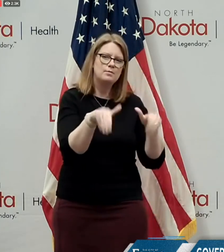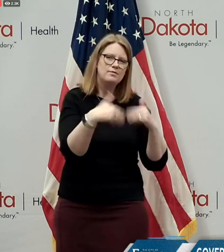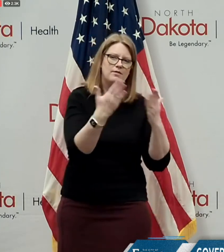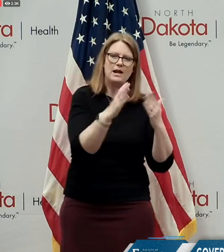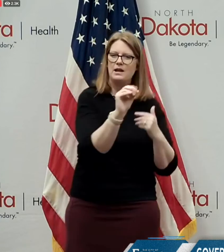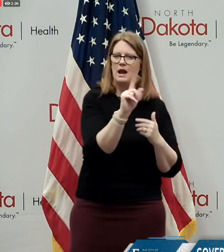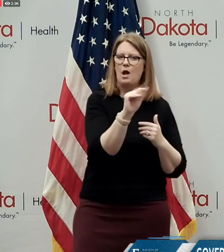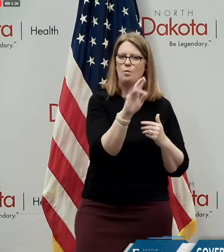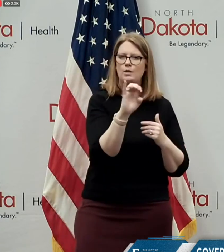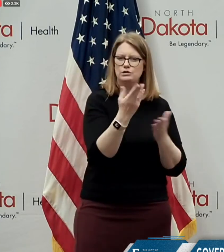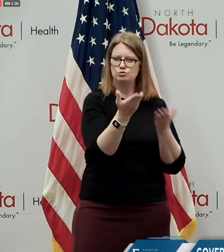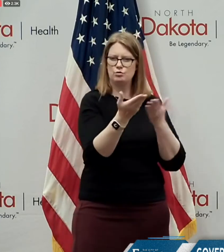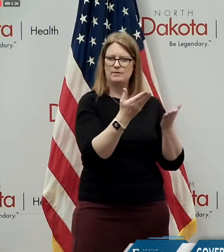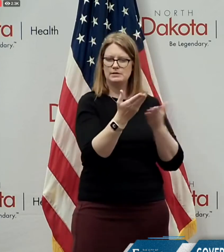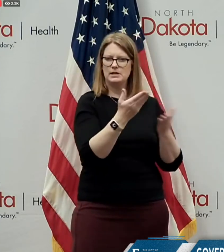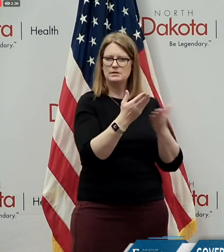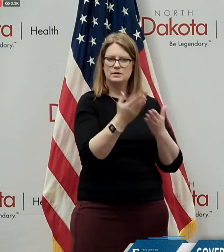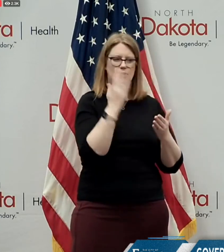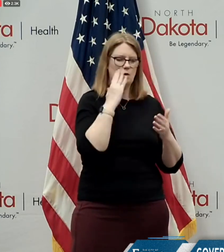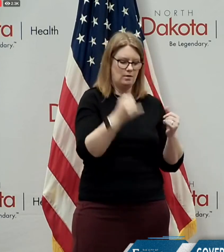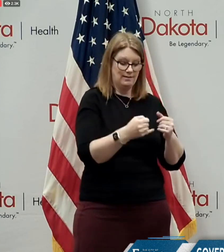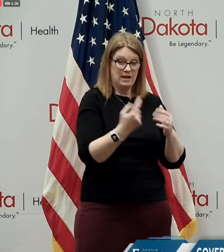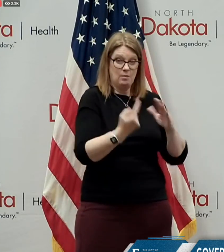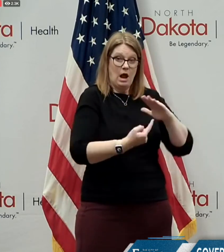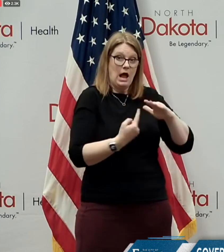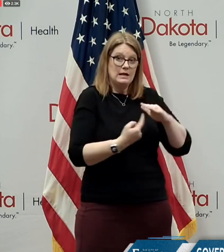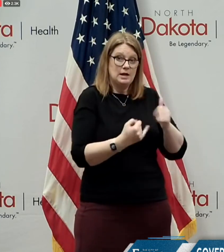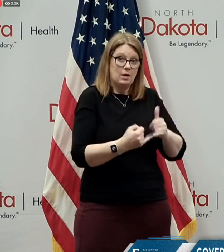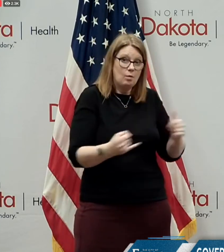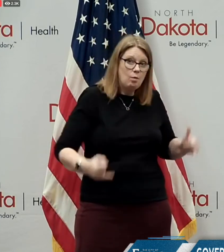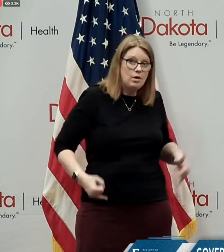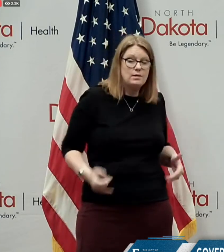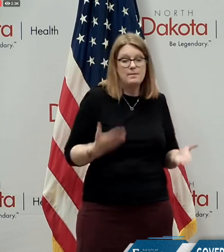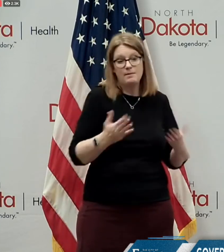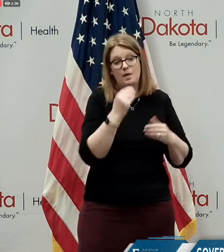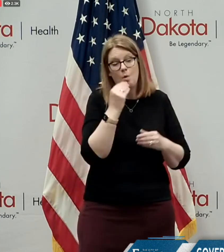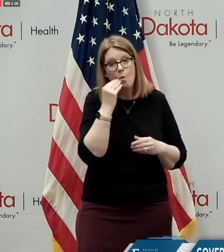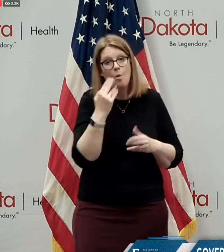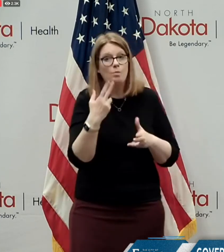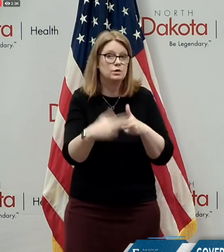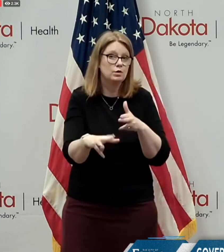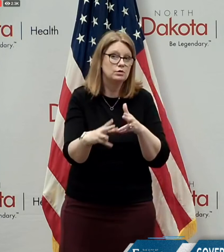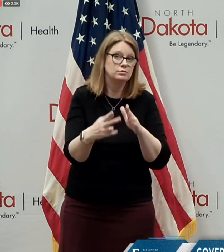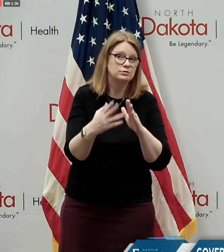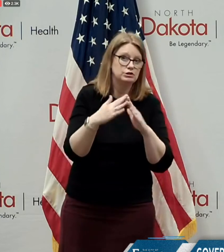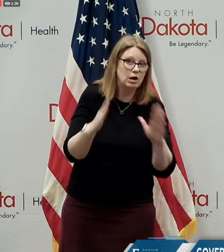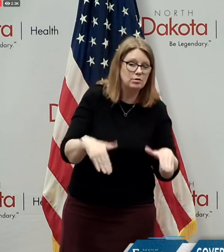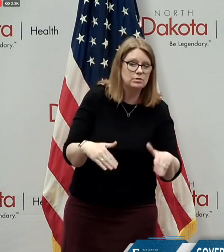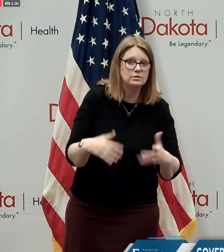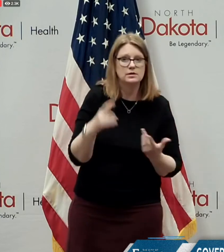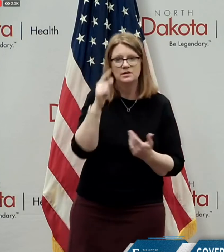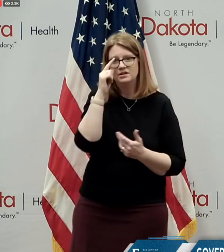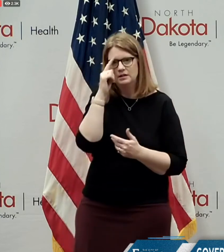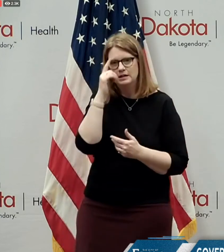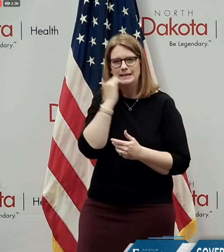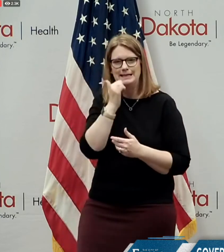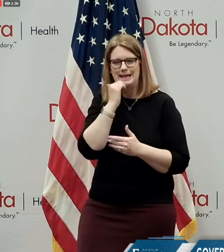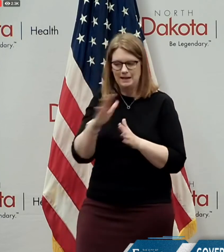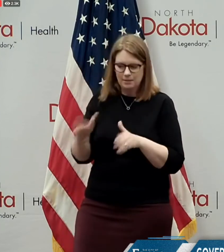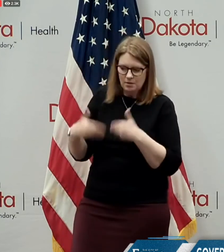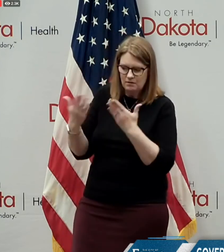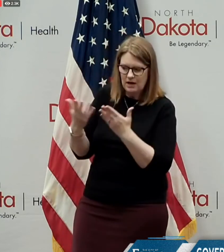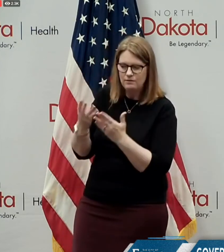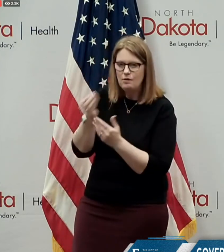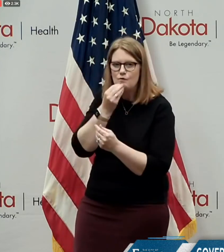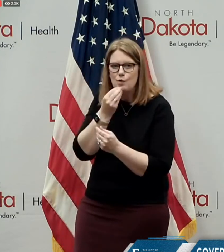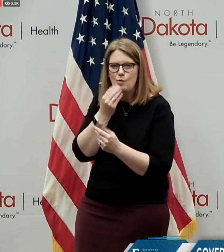isolation or quarantine, either in their homes, at shelters, or other locations. Daily deliveries of food baskets and hot